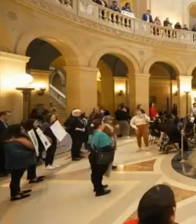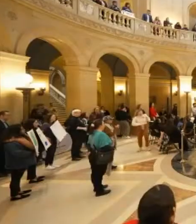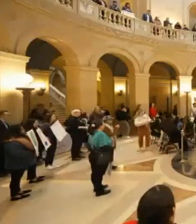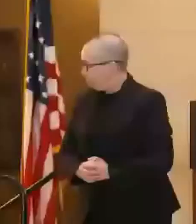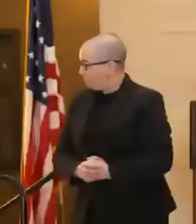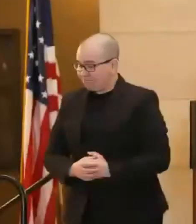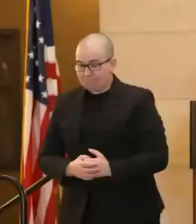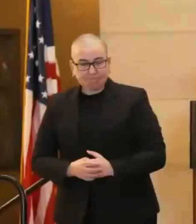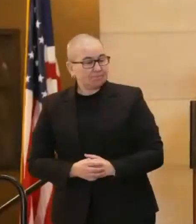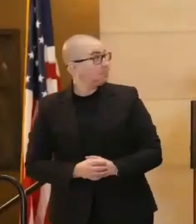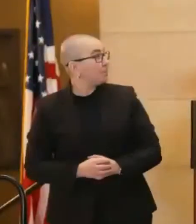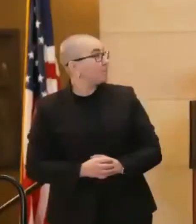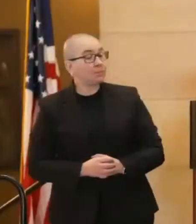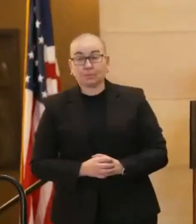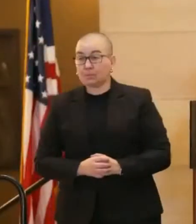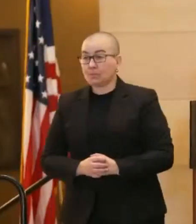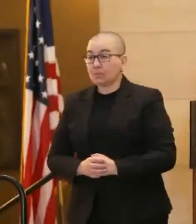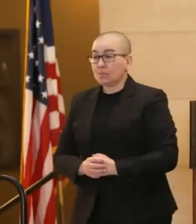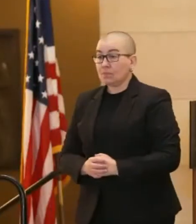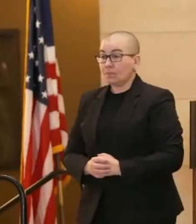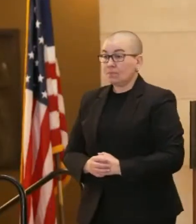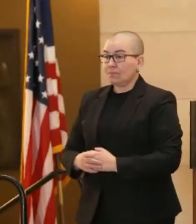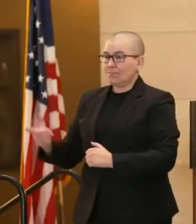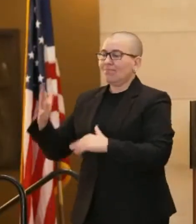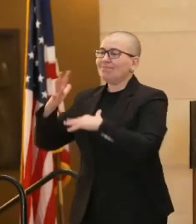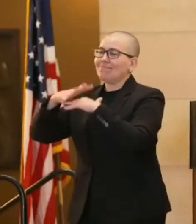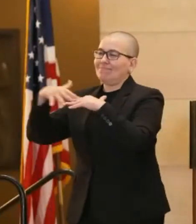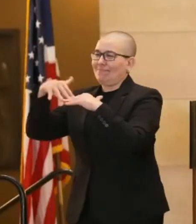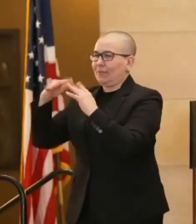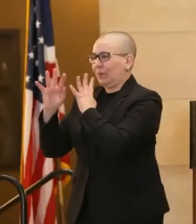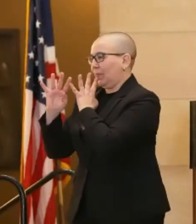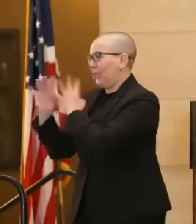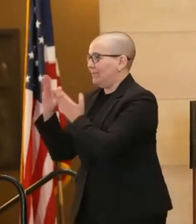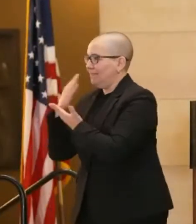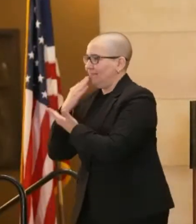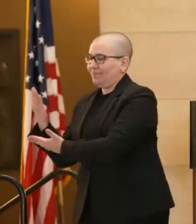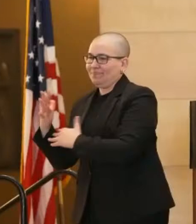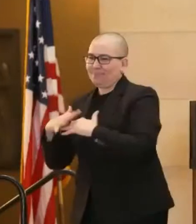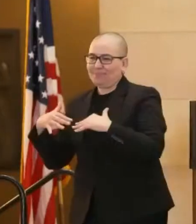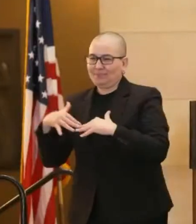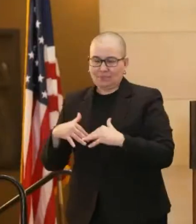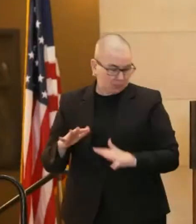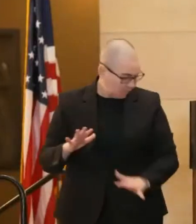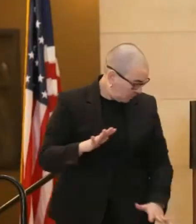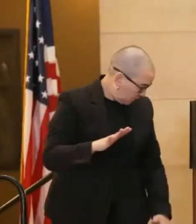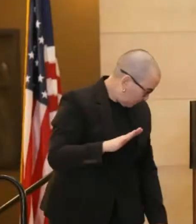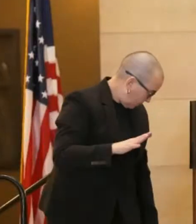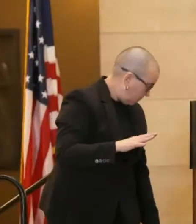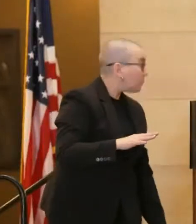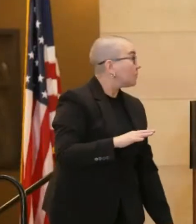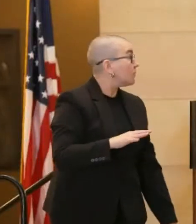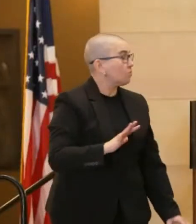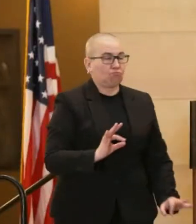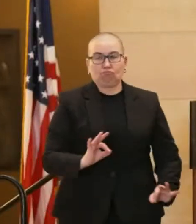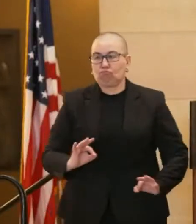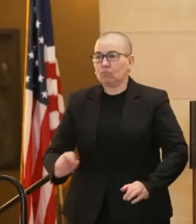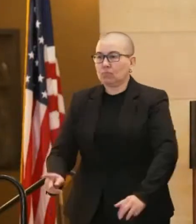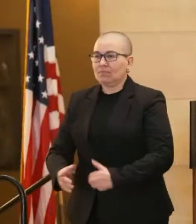Mi Gwech, Lieutenant Governor Flanagan. Oh gosh, I'm about to fall on that box.